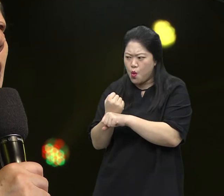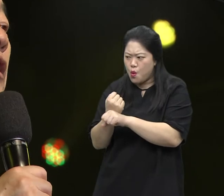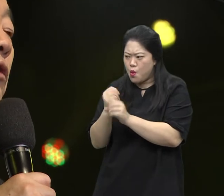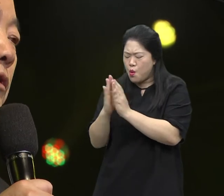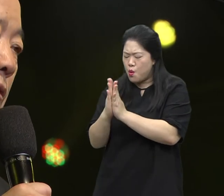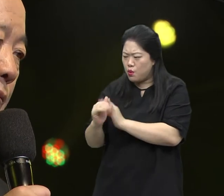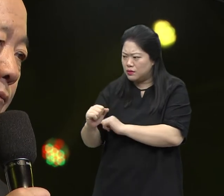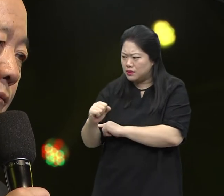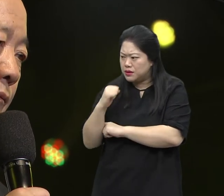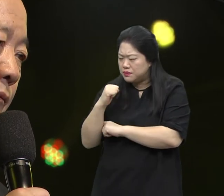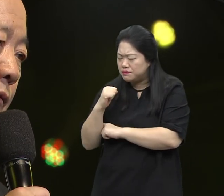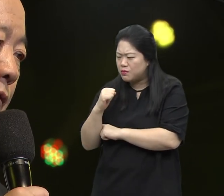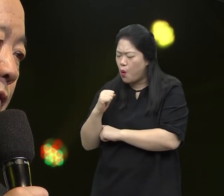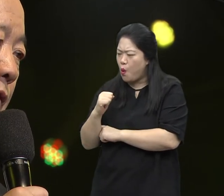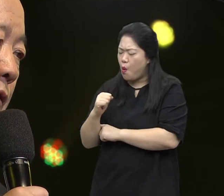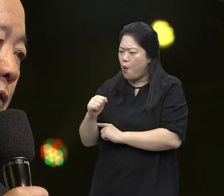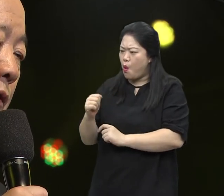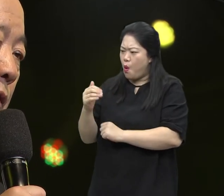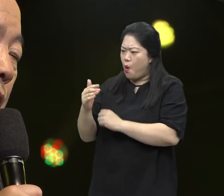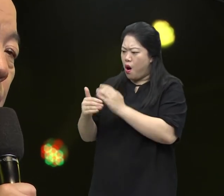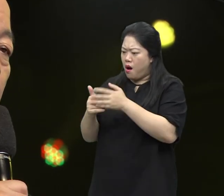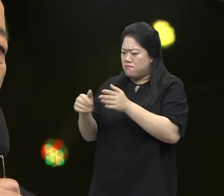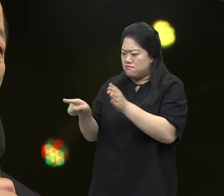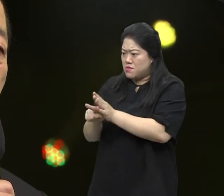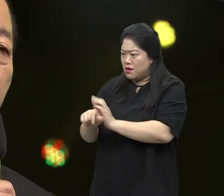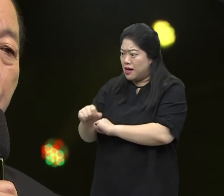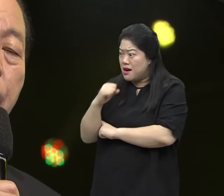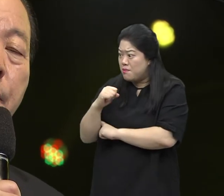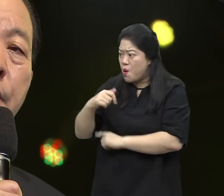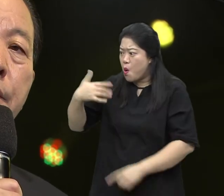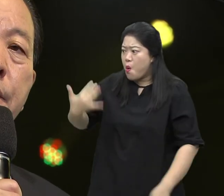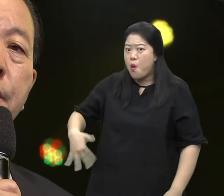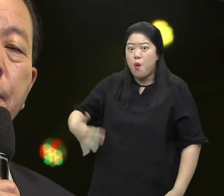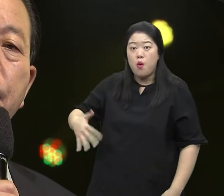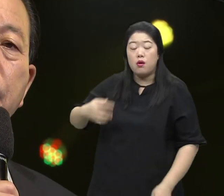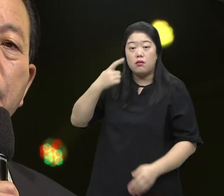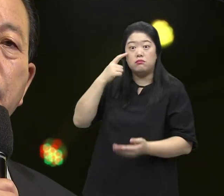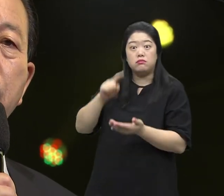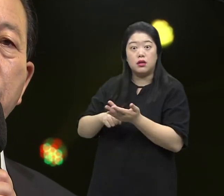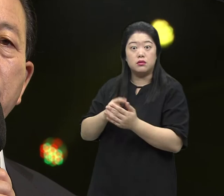To pray, to have faith, how important that is. Now science is verifying that.